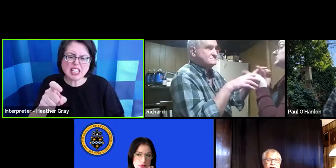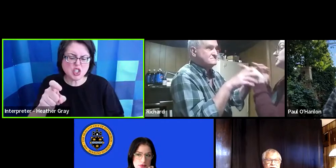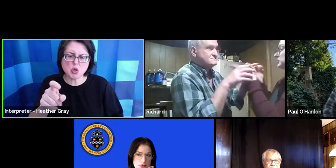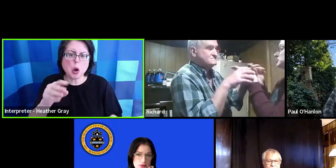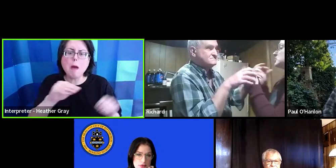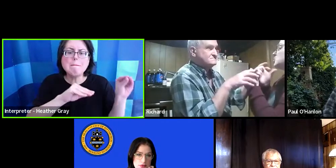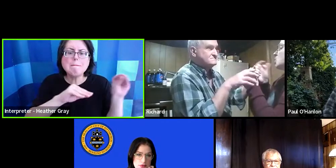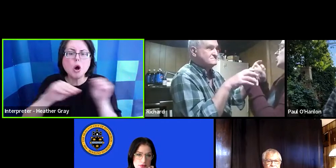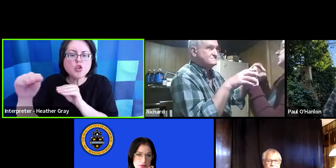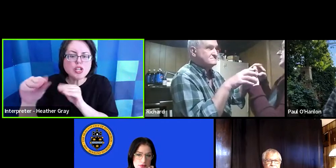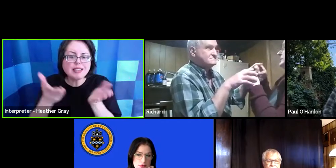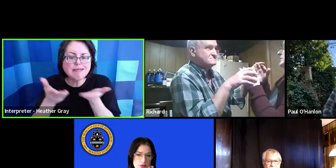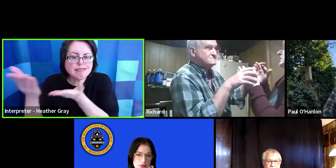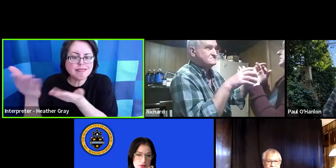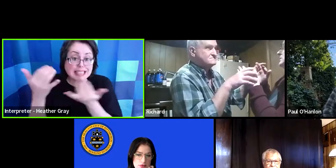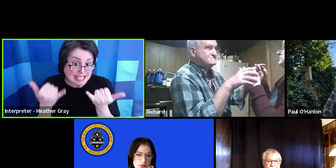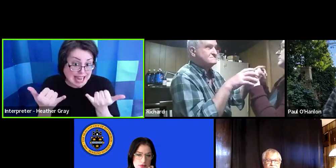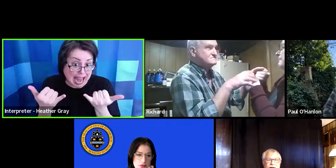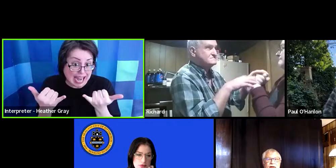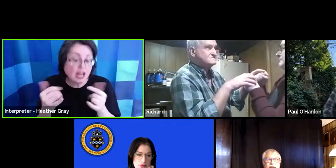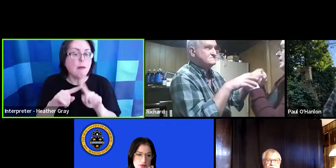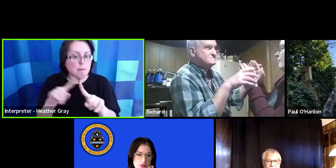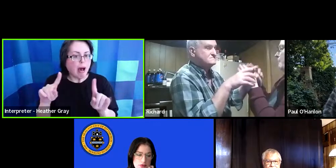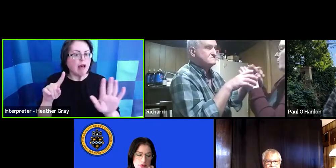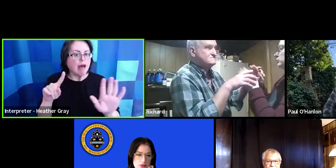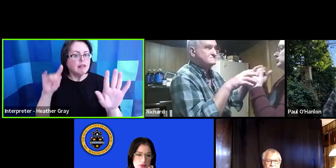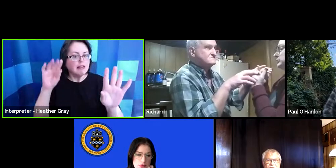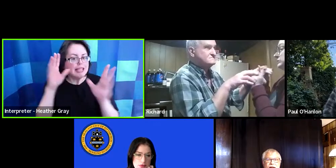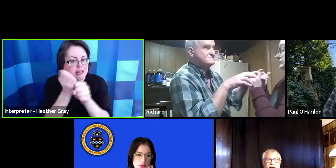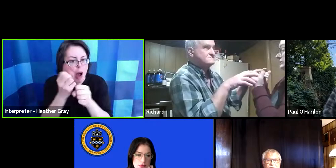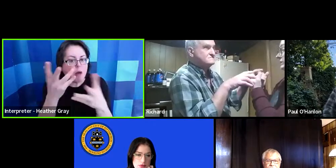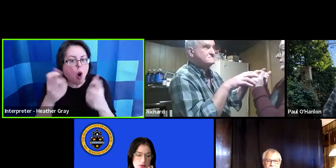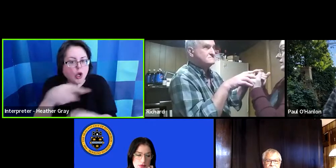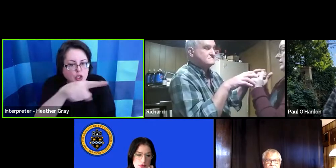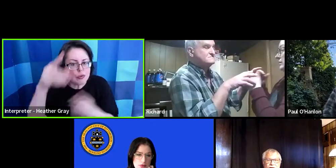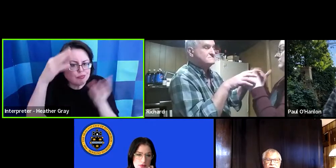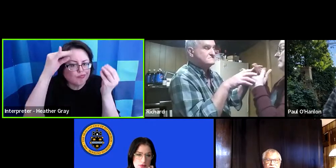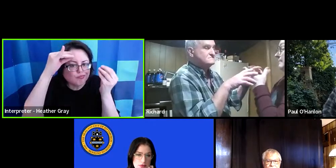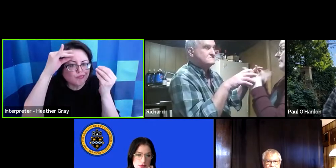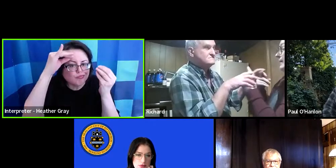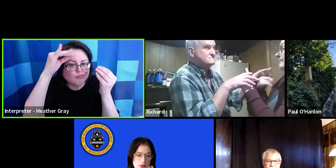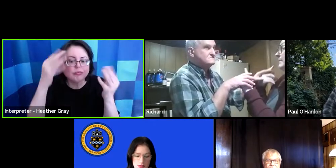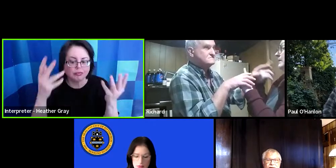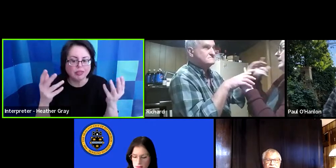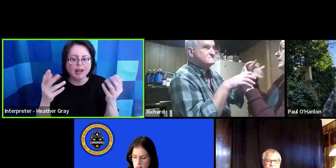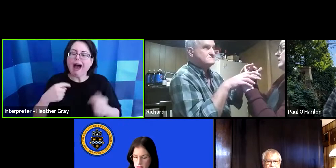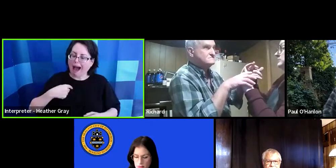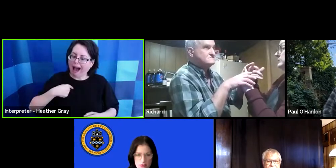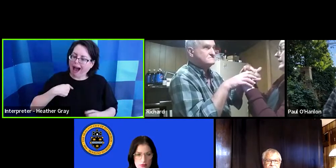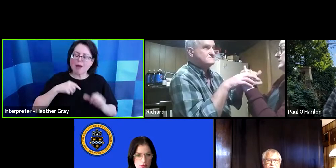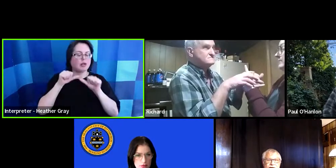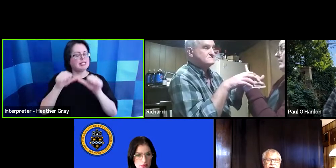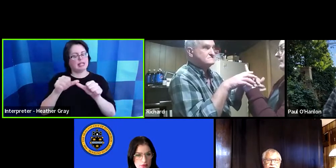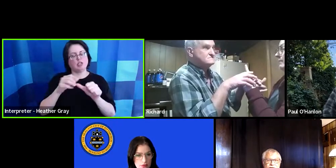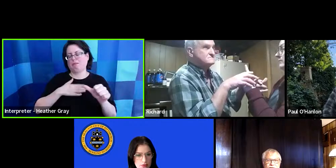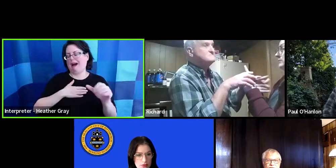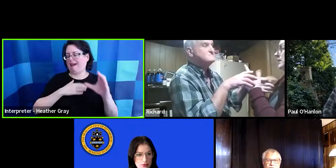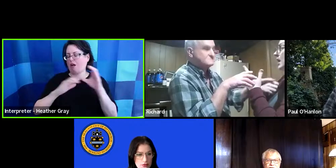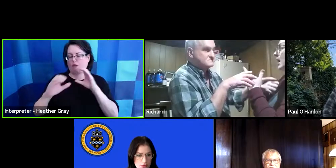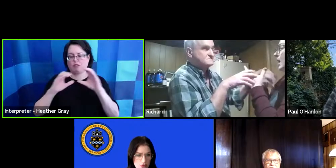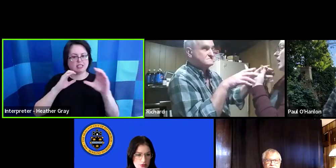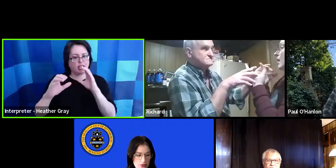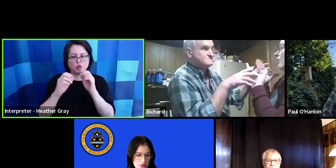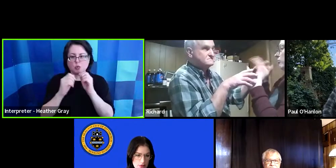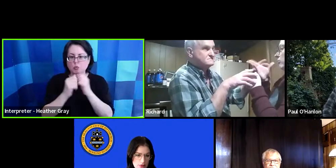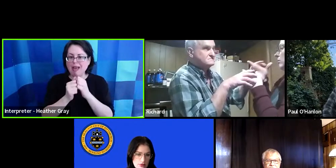wait till the next meeting, but I wanted to basically get the because I'm going to continue my conversation with the administration on it as it